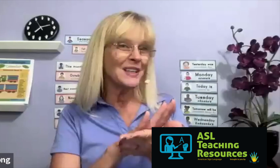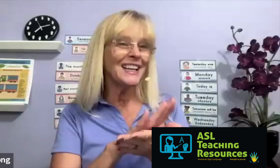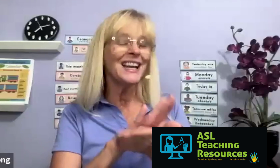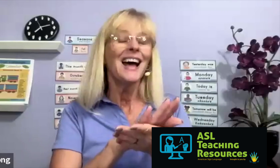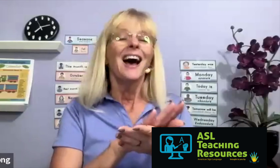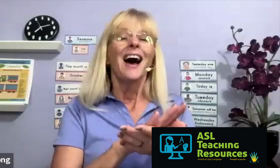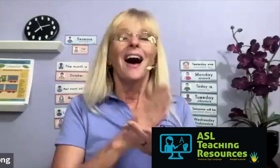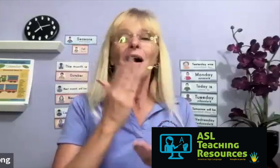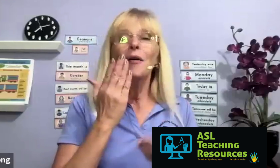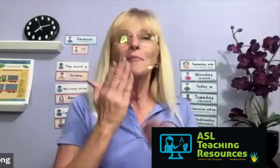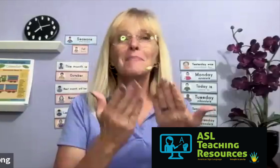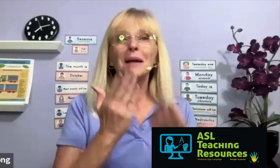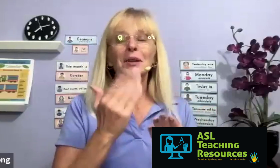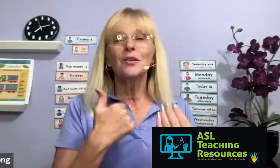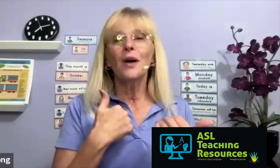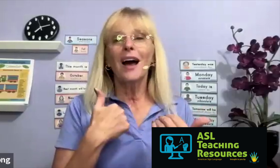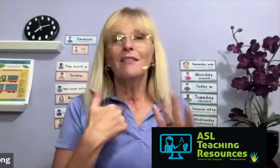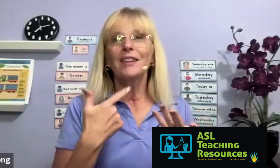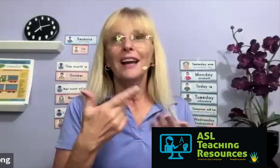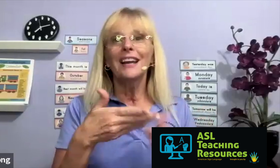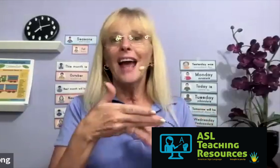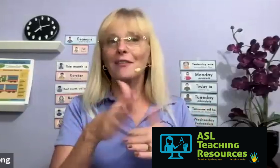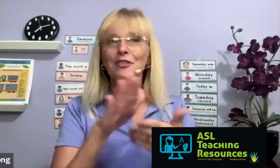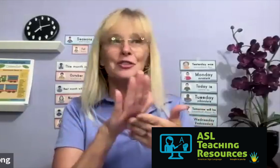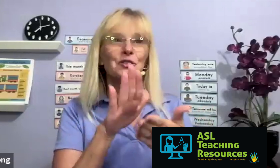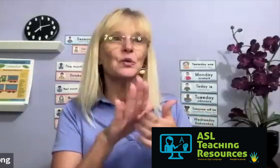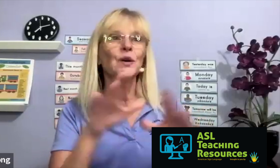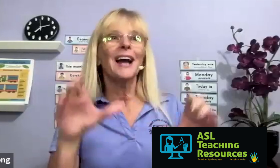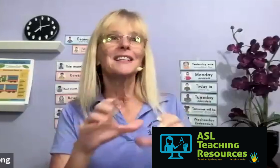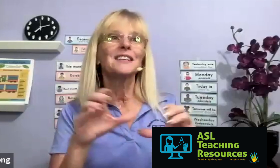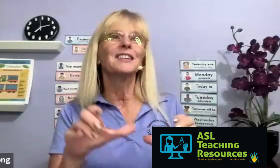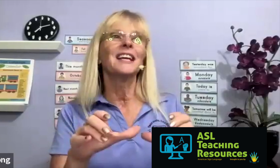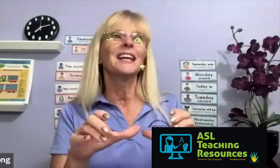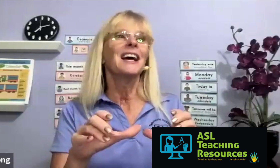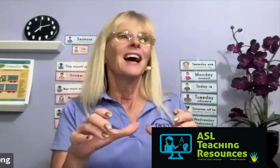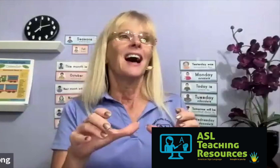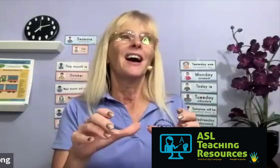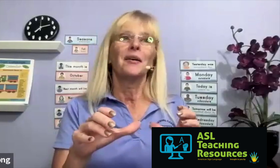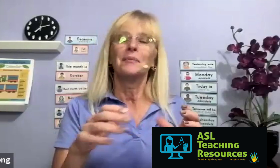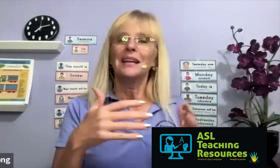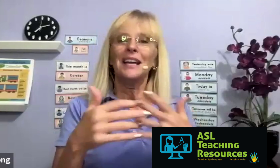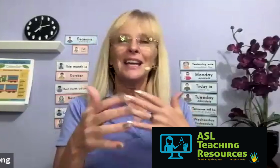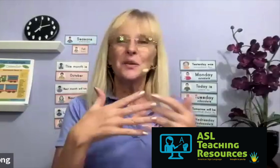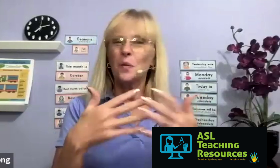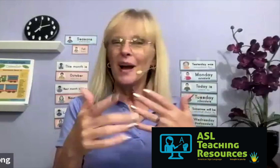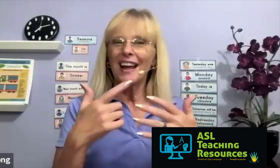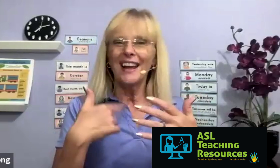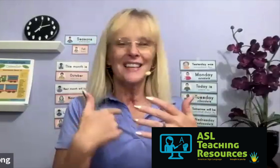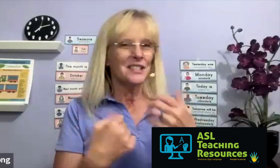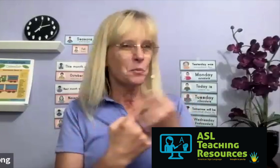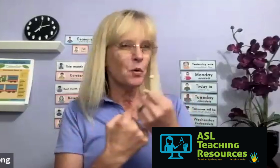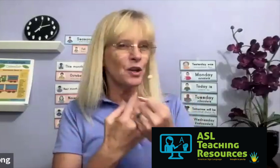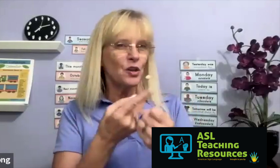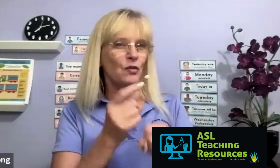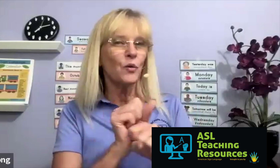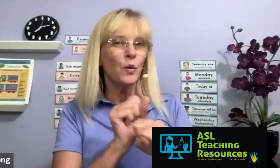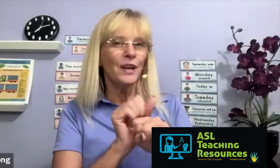homeschooling, maybe you have like an after-school activity. Either way, it's supporting you for working